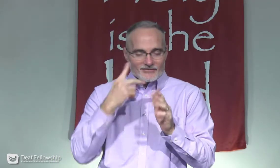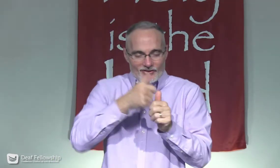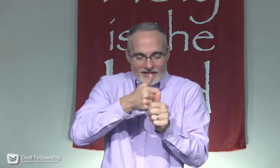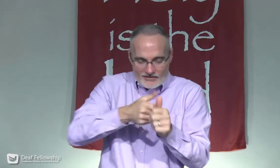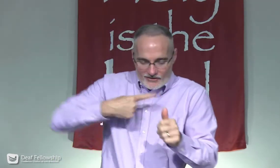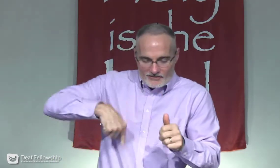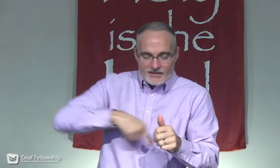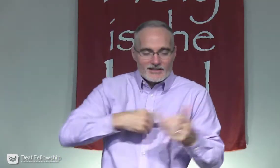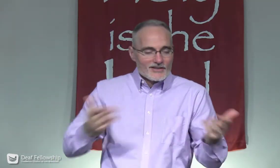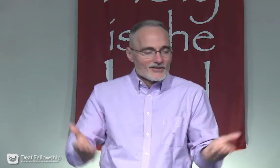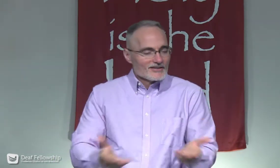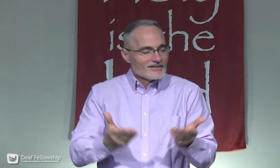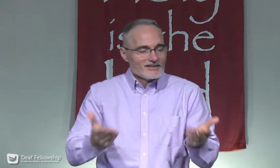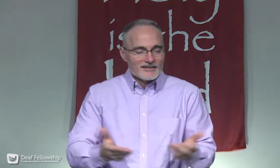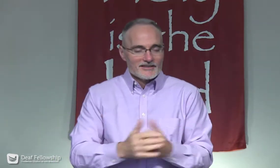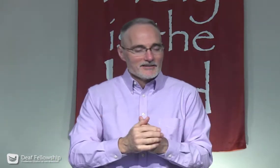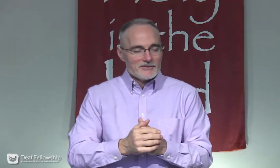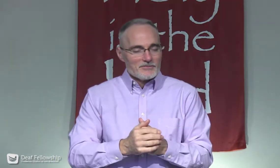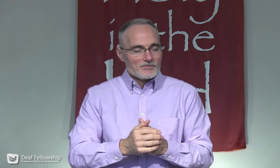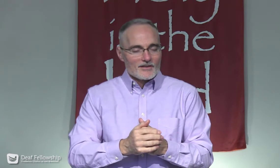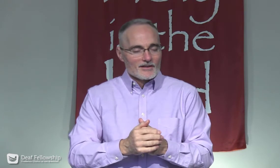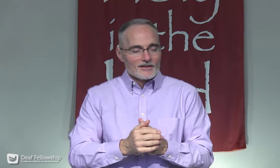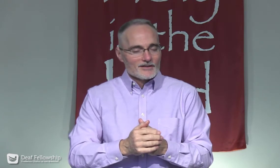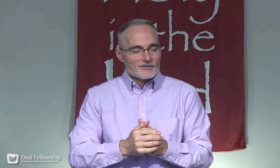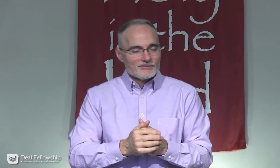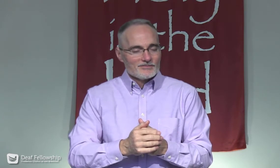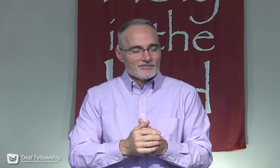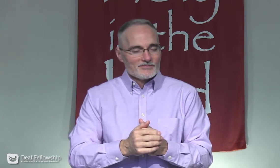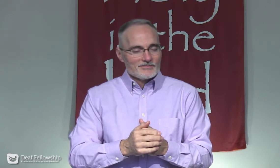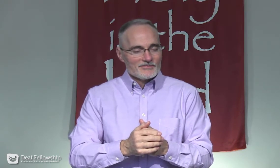we just thank you for what today means for each of us here.